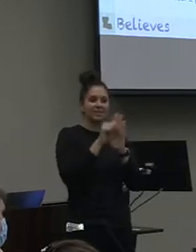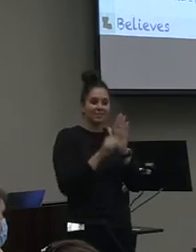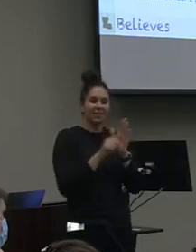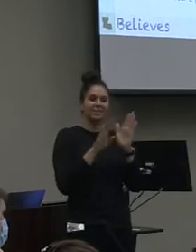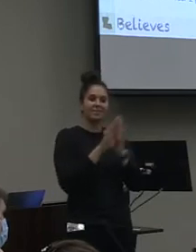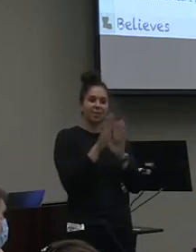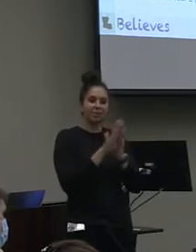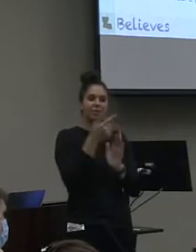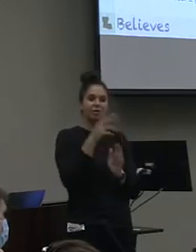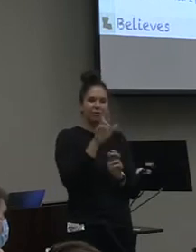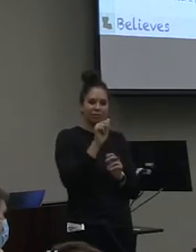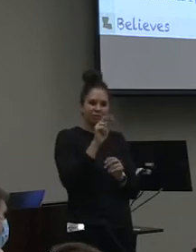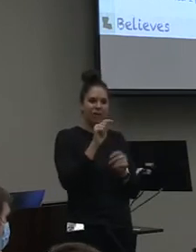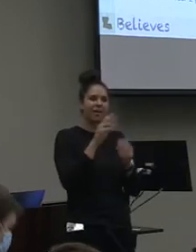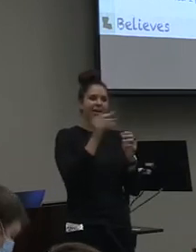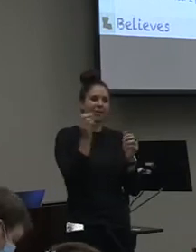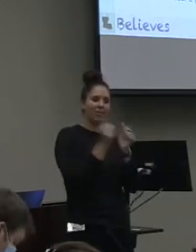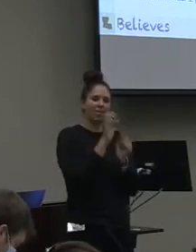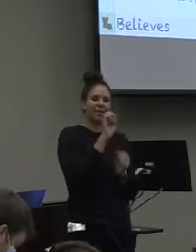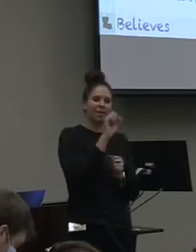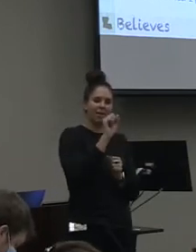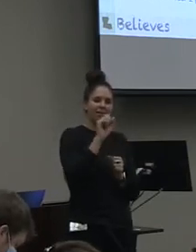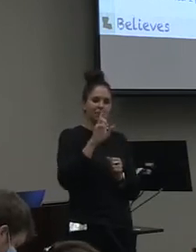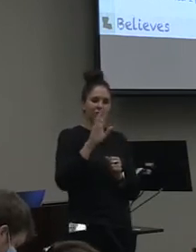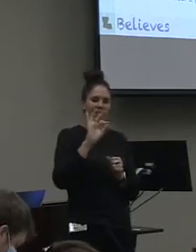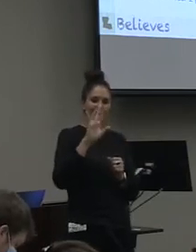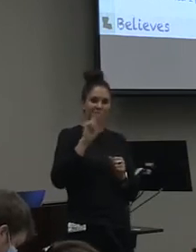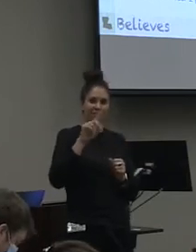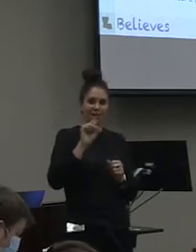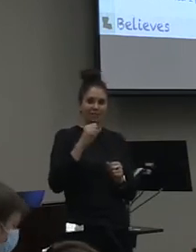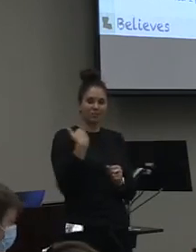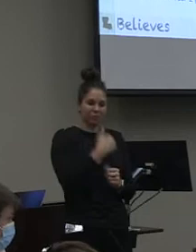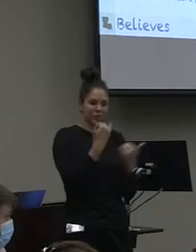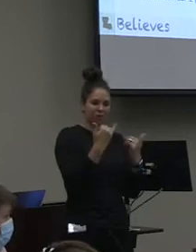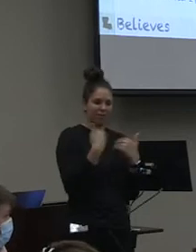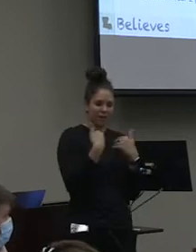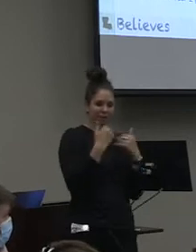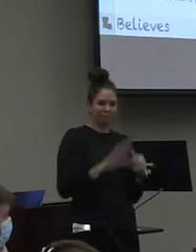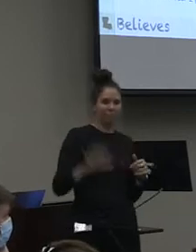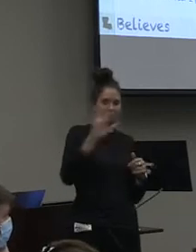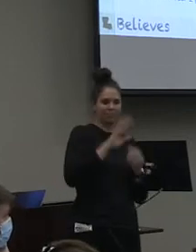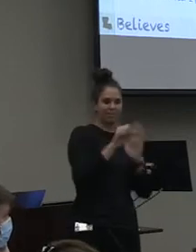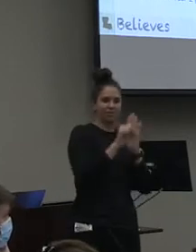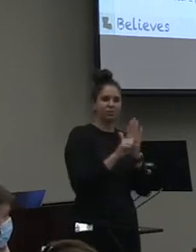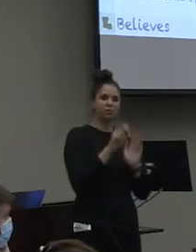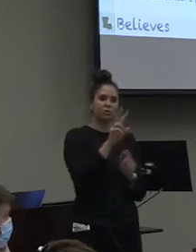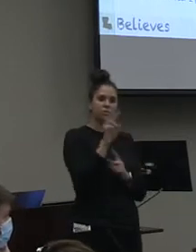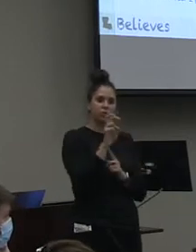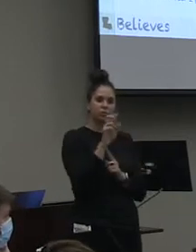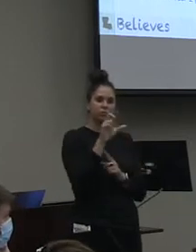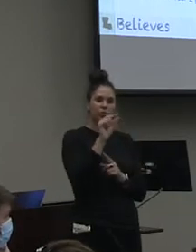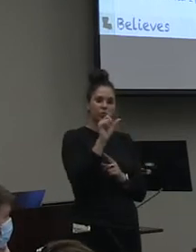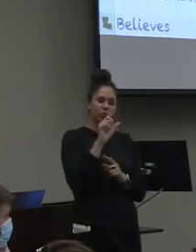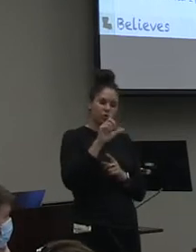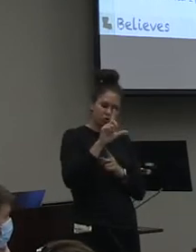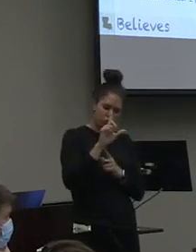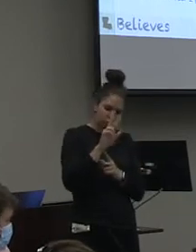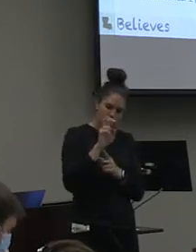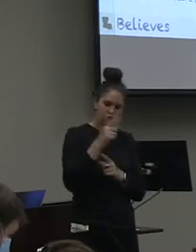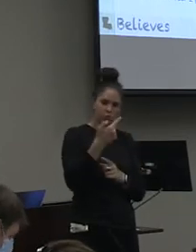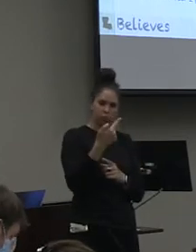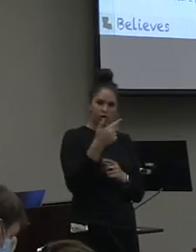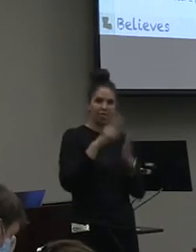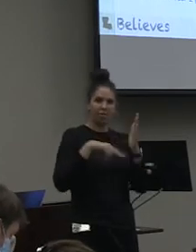Grant, along with some ESSER funds. And we currently have, across the state, 221